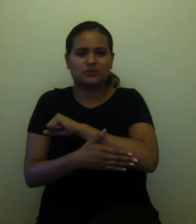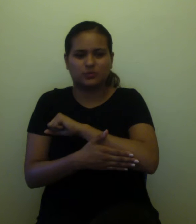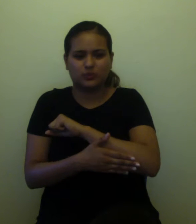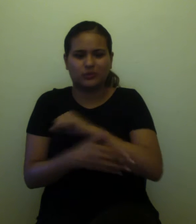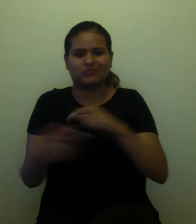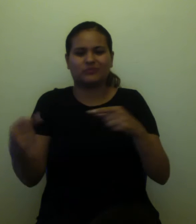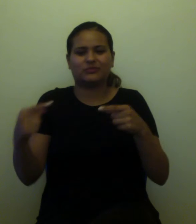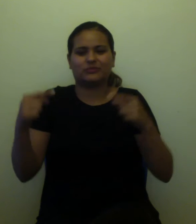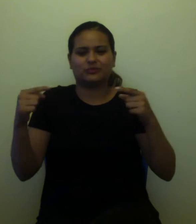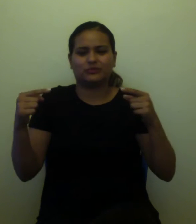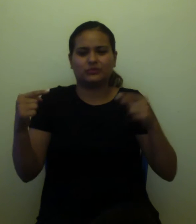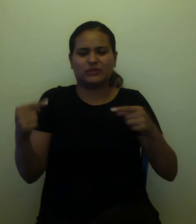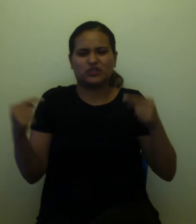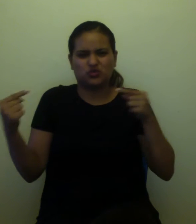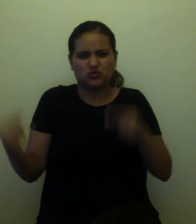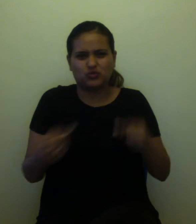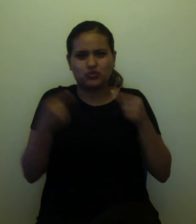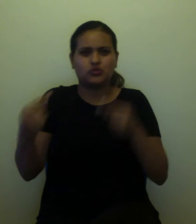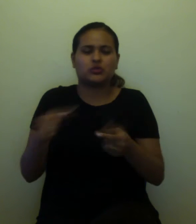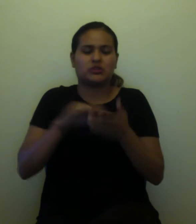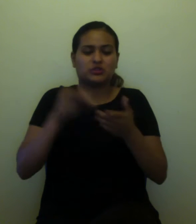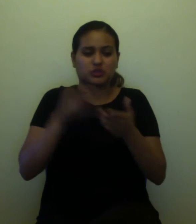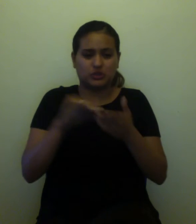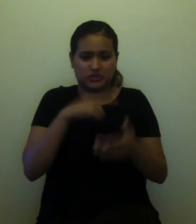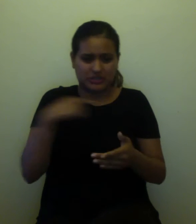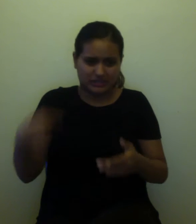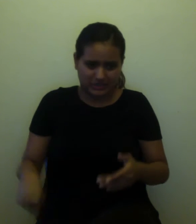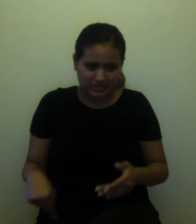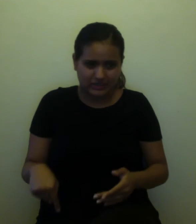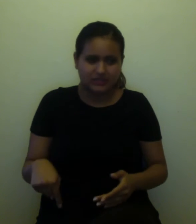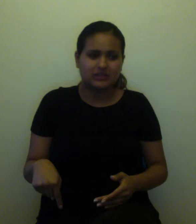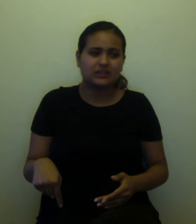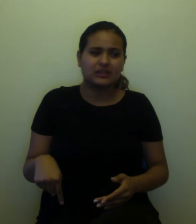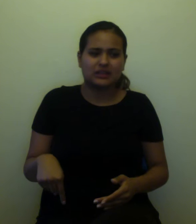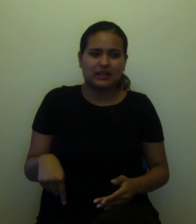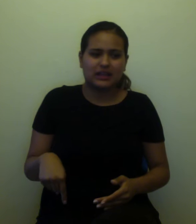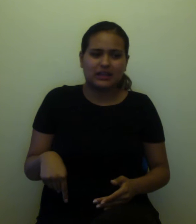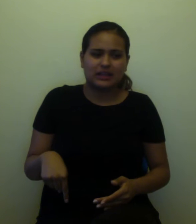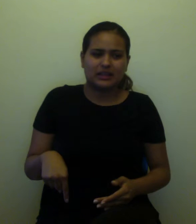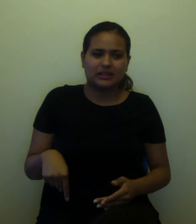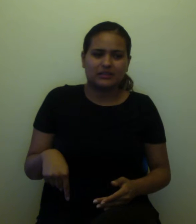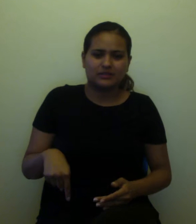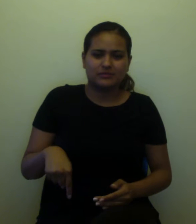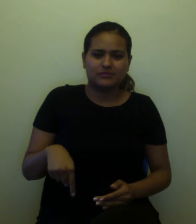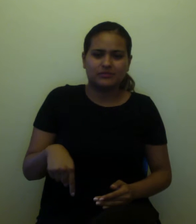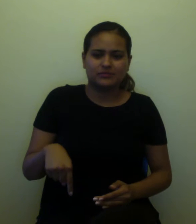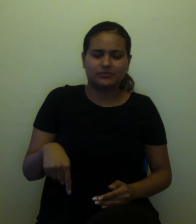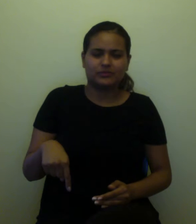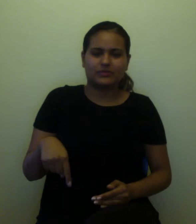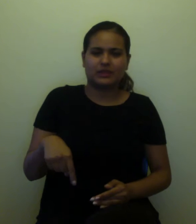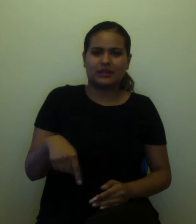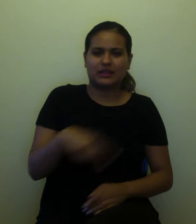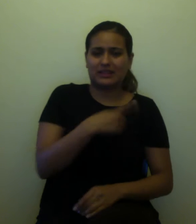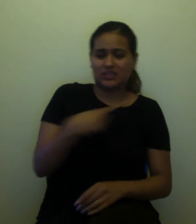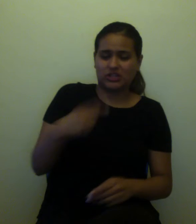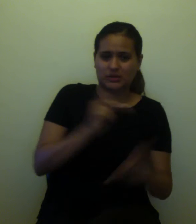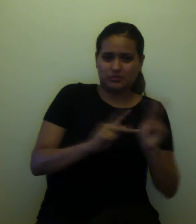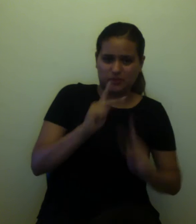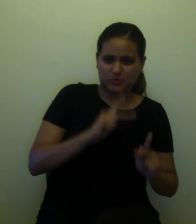so my question got refined down to, how can you help a normal adult learn a new language